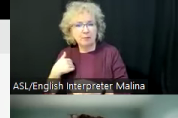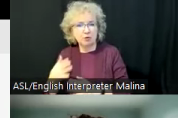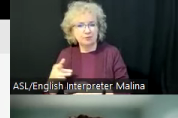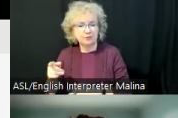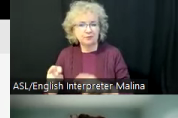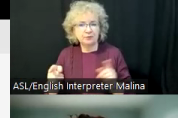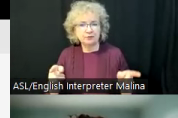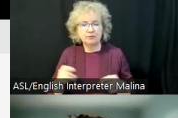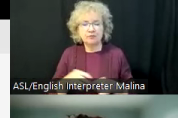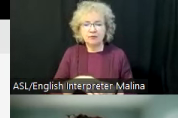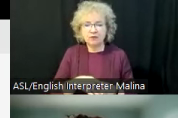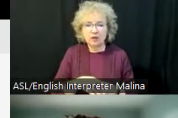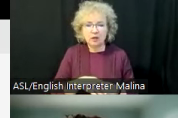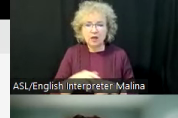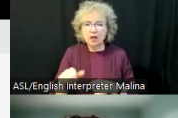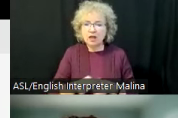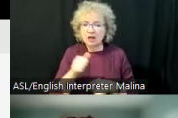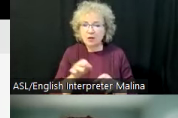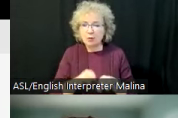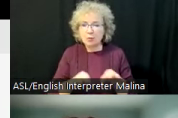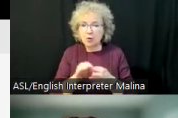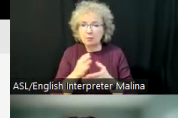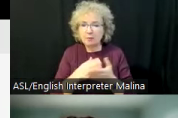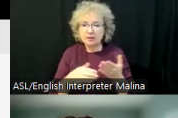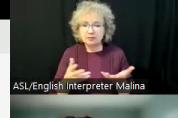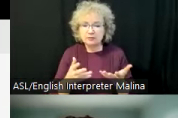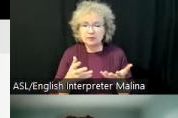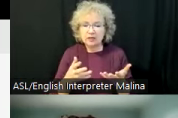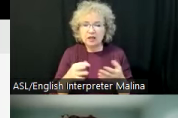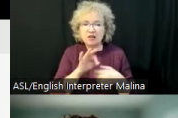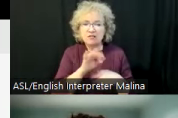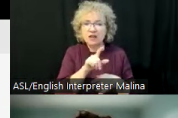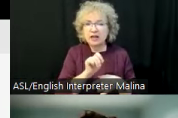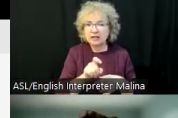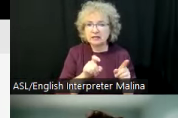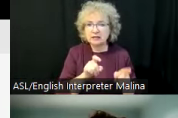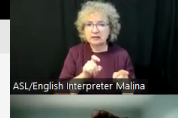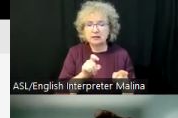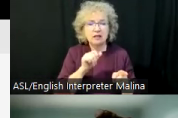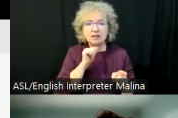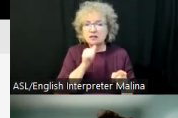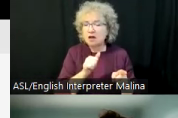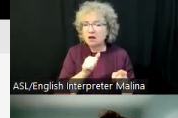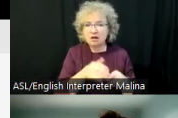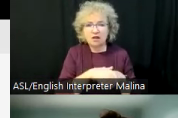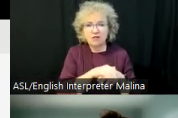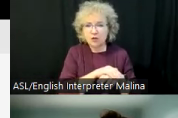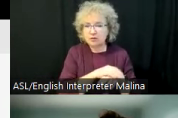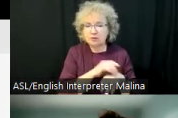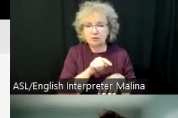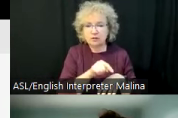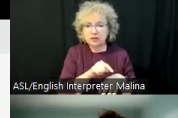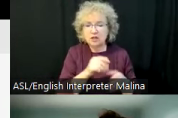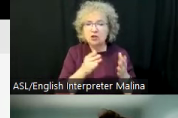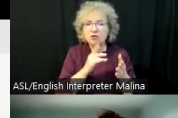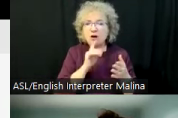Other really key piece here is that flex funds are not covered. You know, services, they're